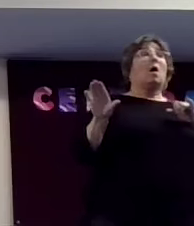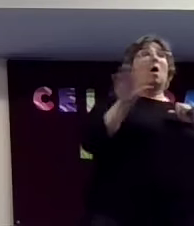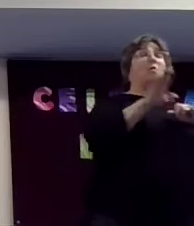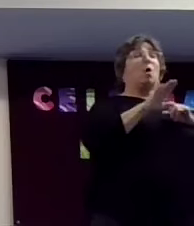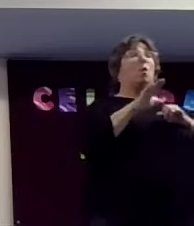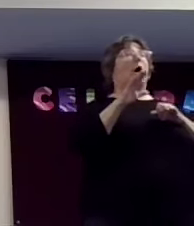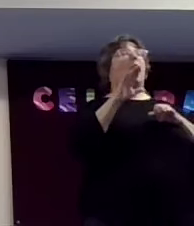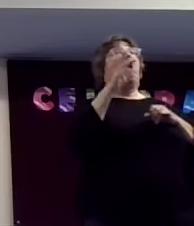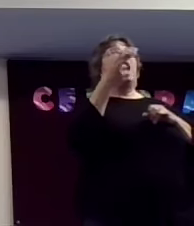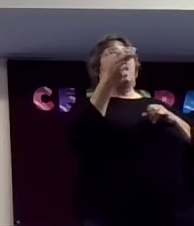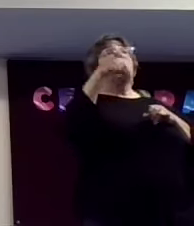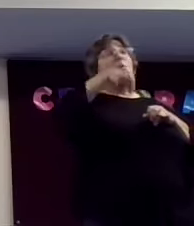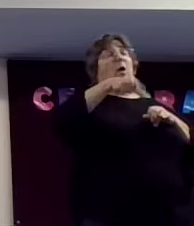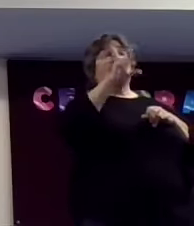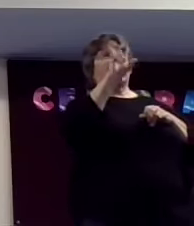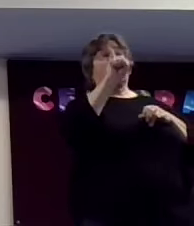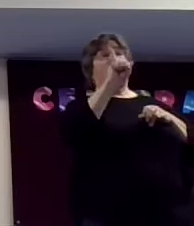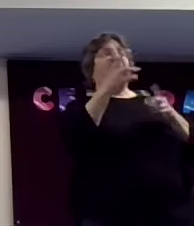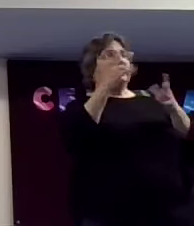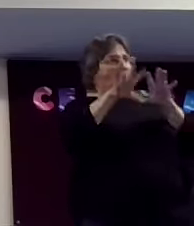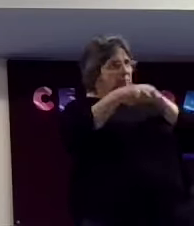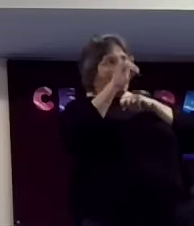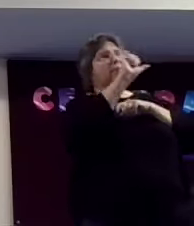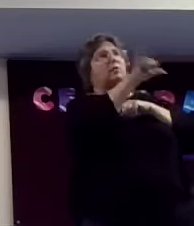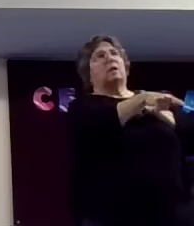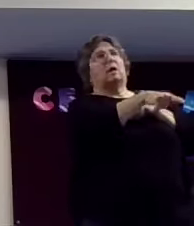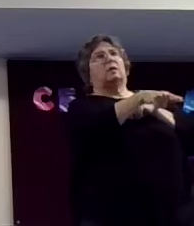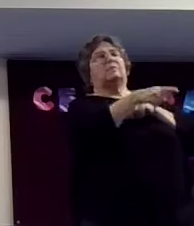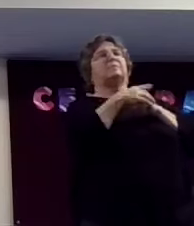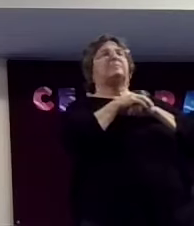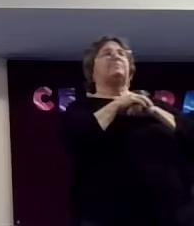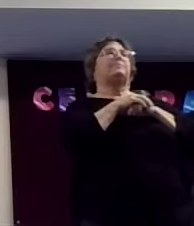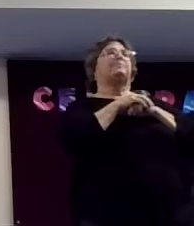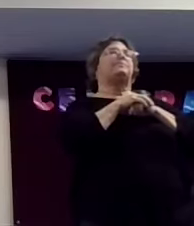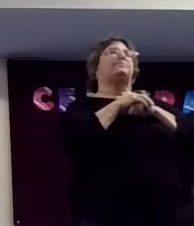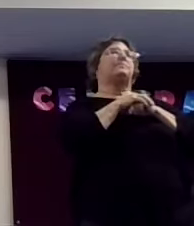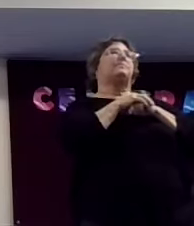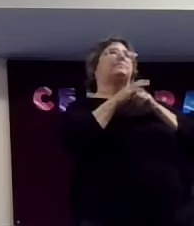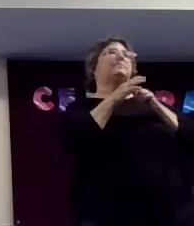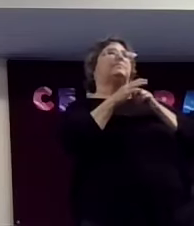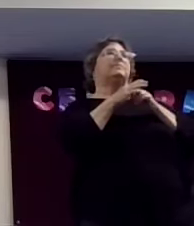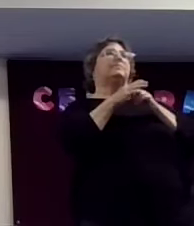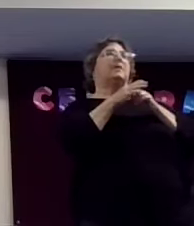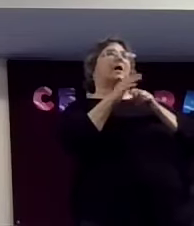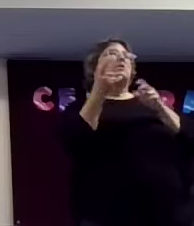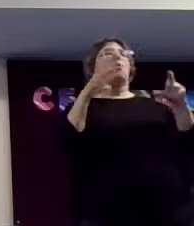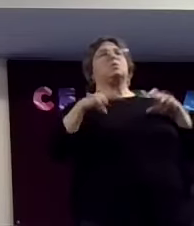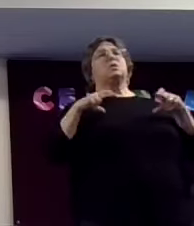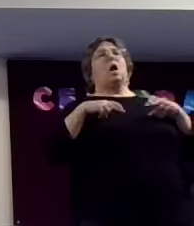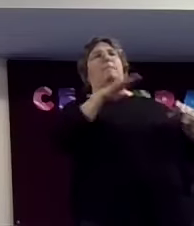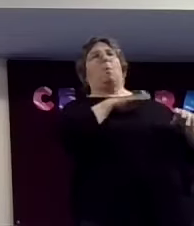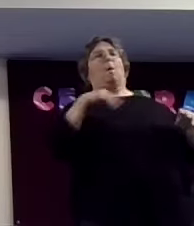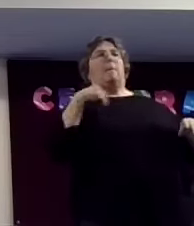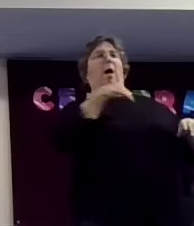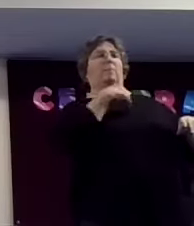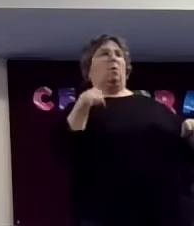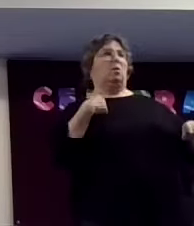they're headquartered in South Carolina, I'm still involved with them as an emeritus board member. So